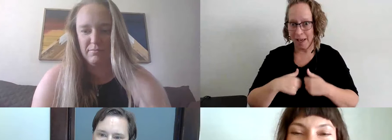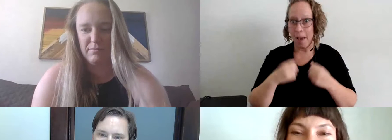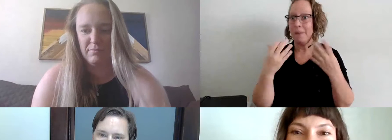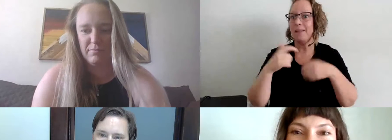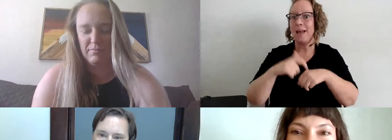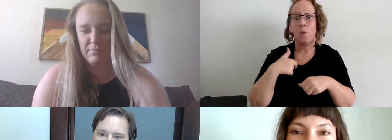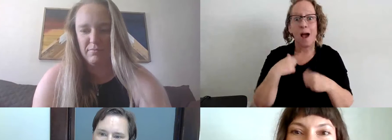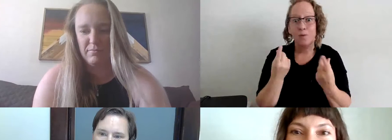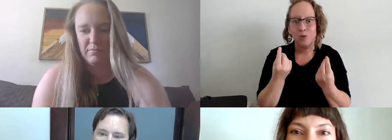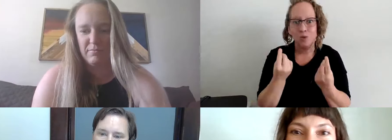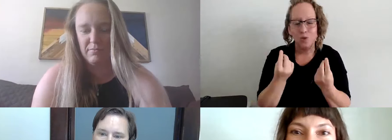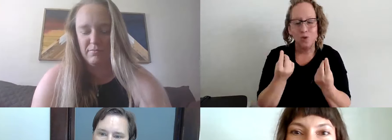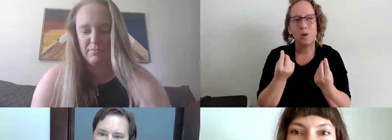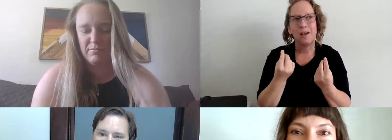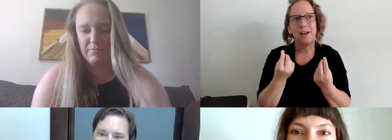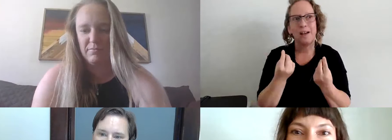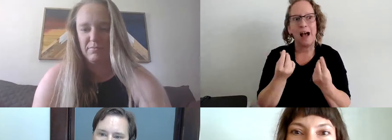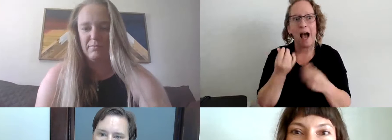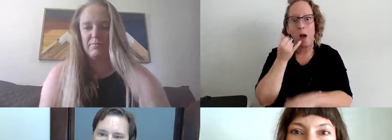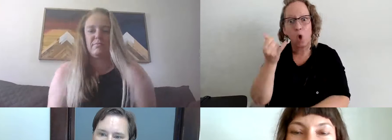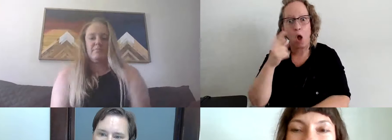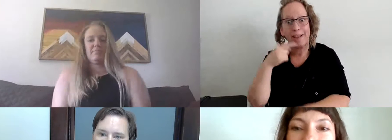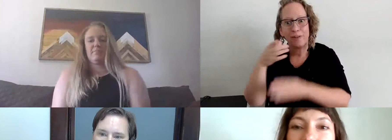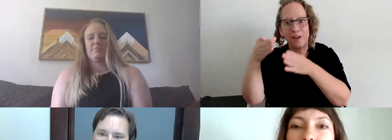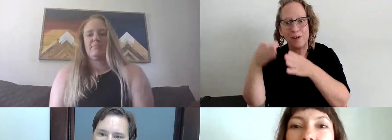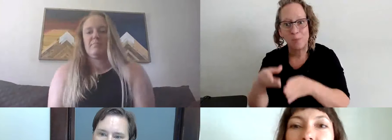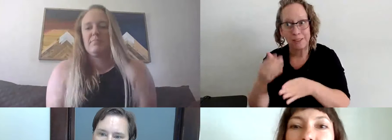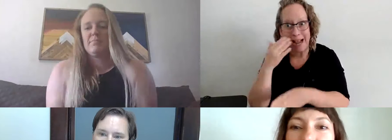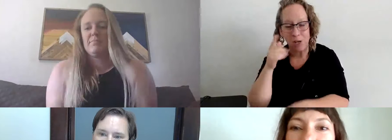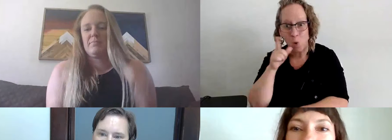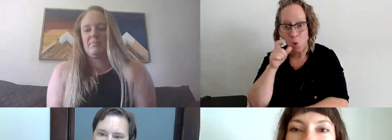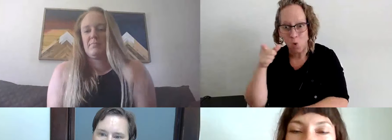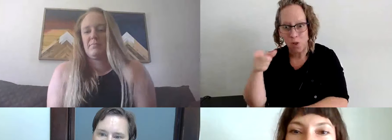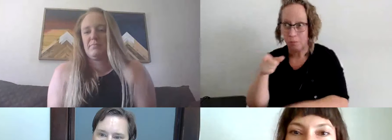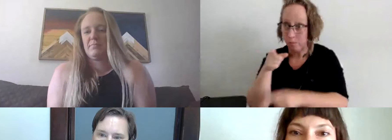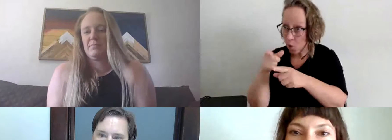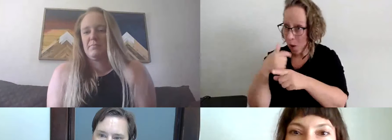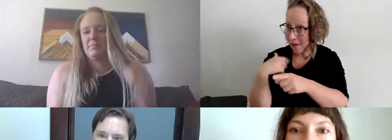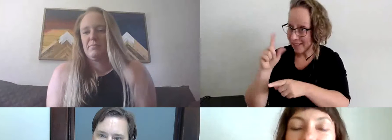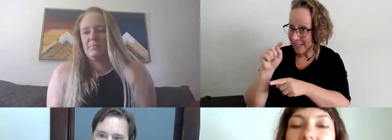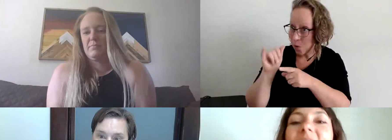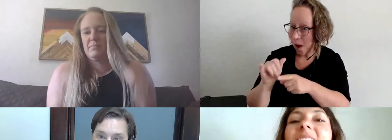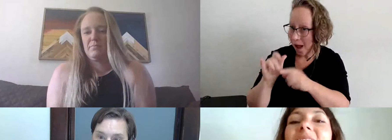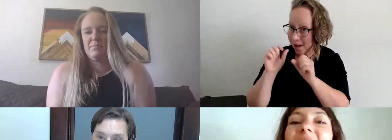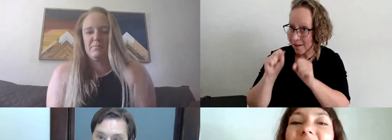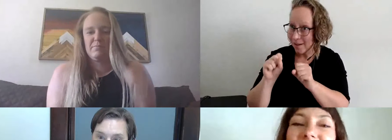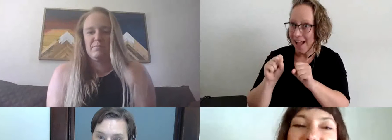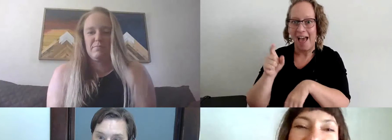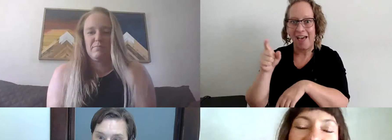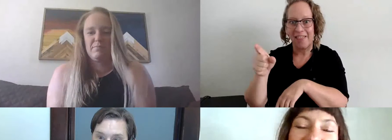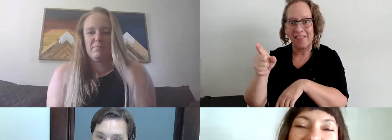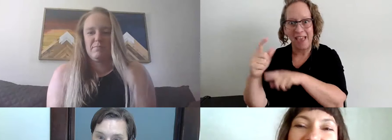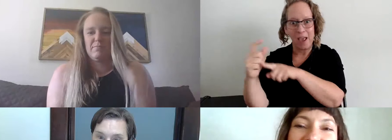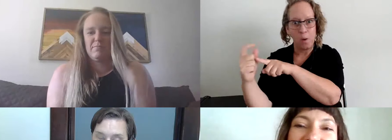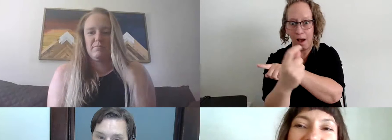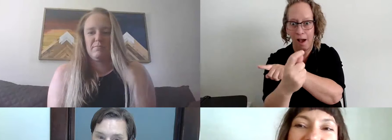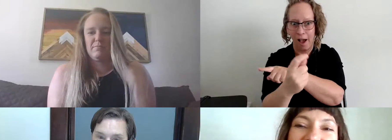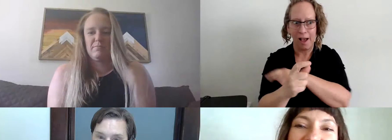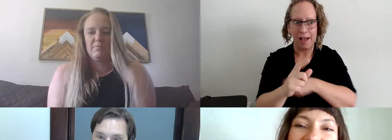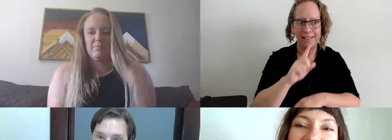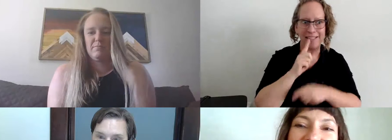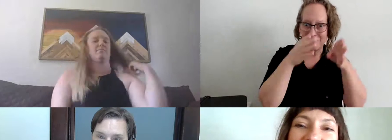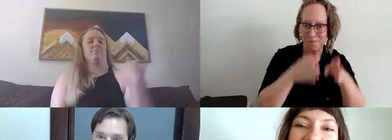I would do would be to call a hearing person that I knew that had a TTY, and they would contact the person